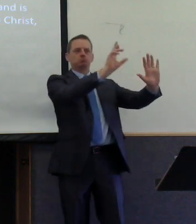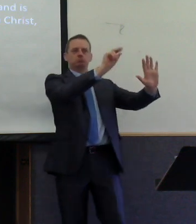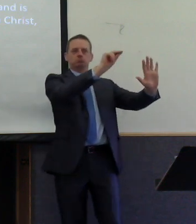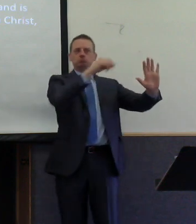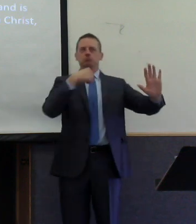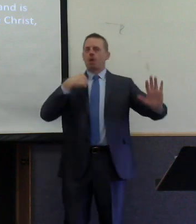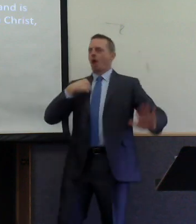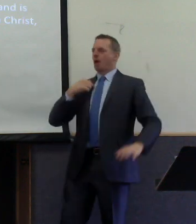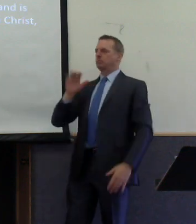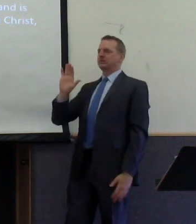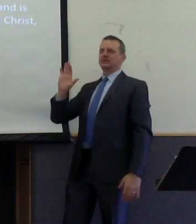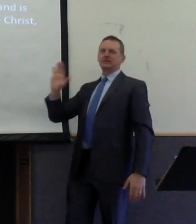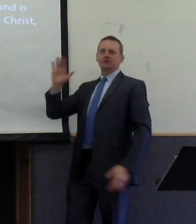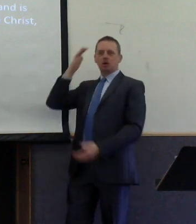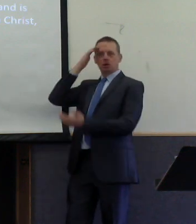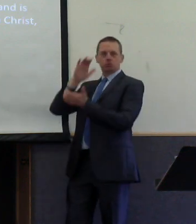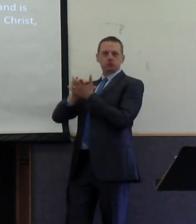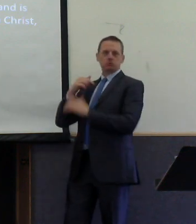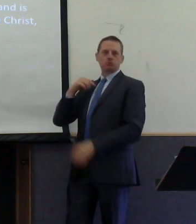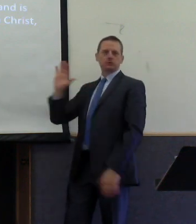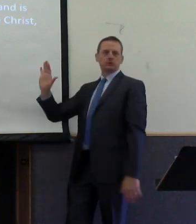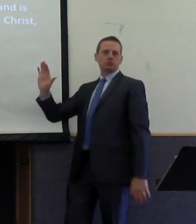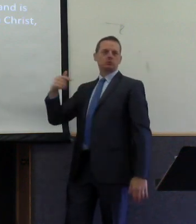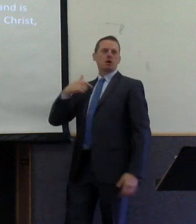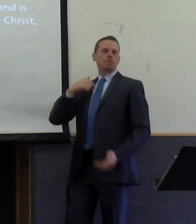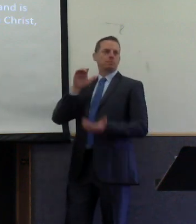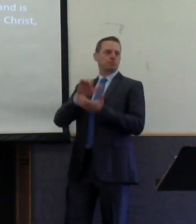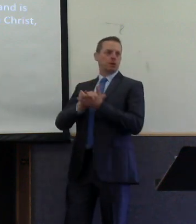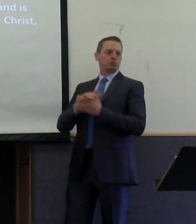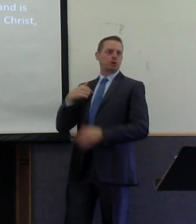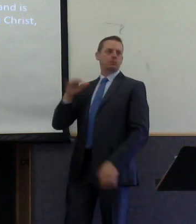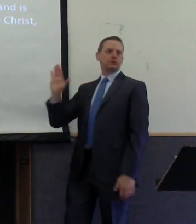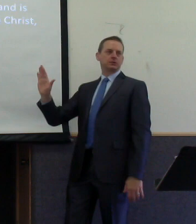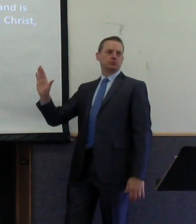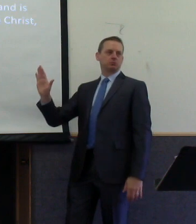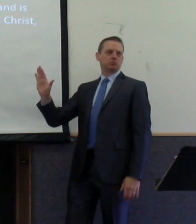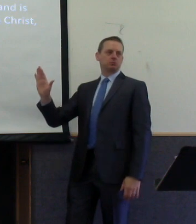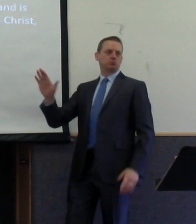white picket fence. Everybody's community each other in the house.